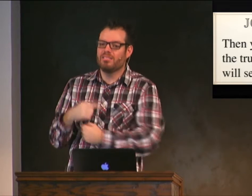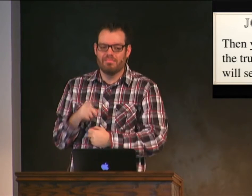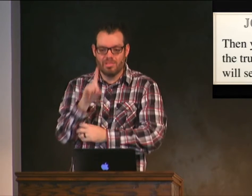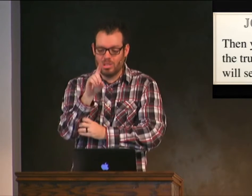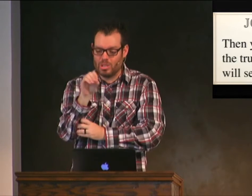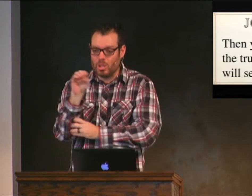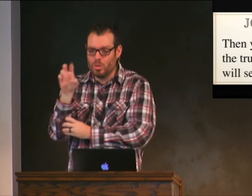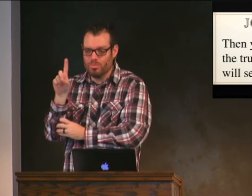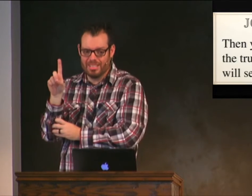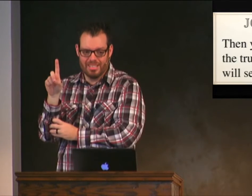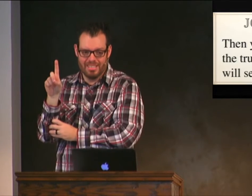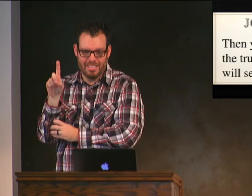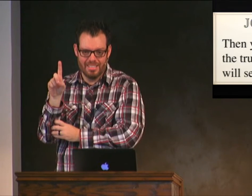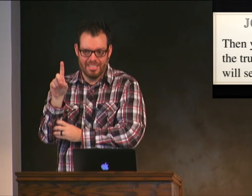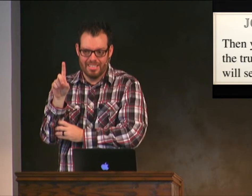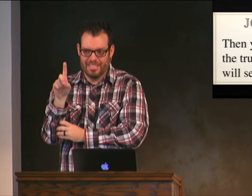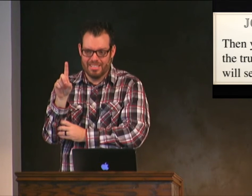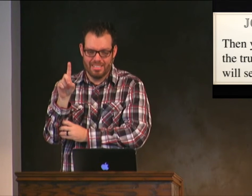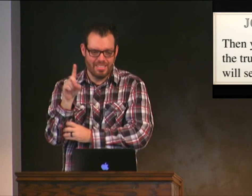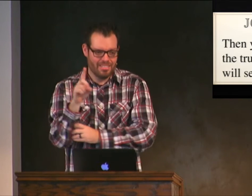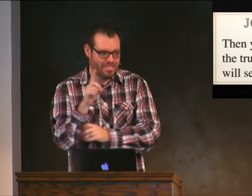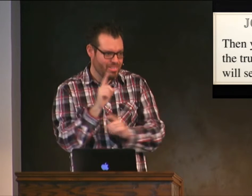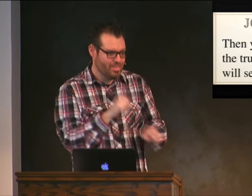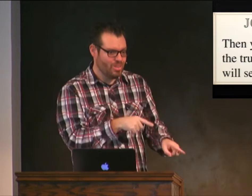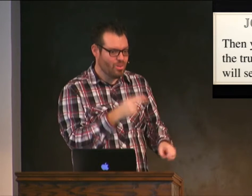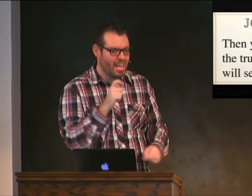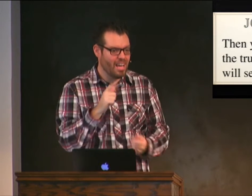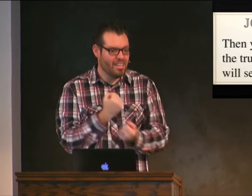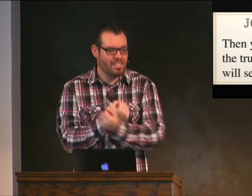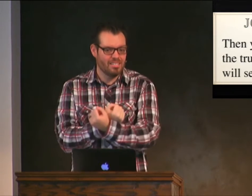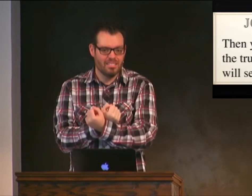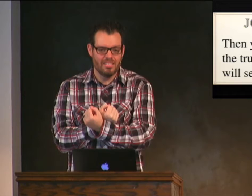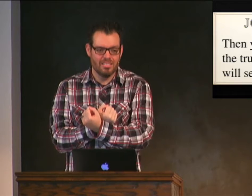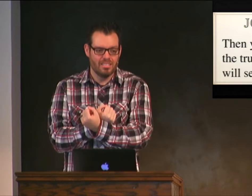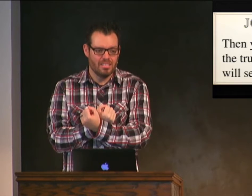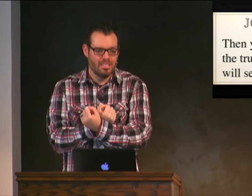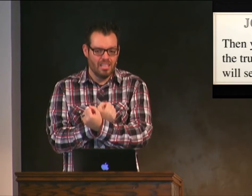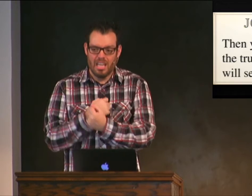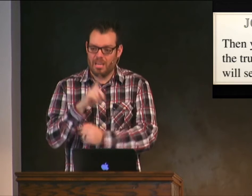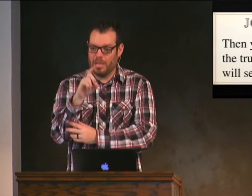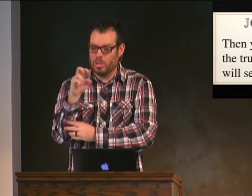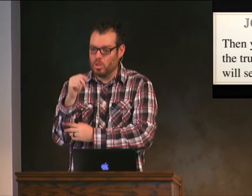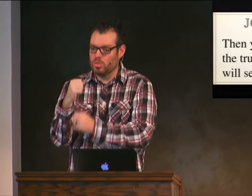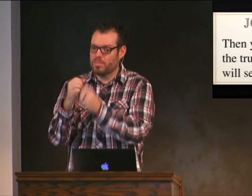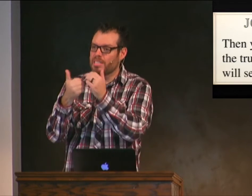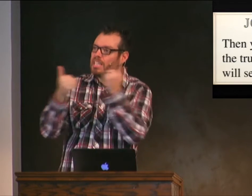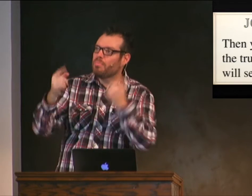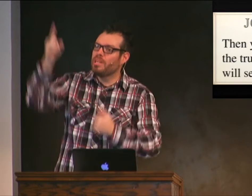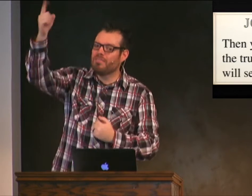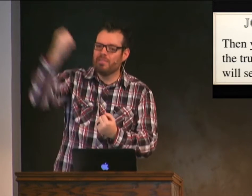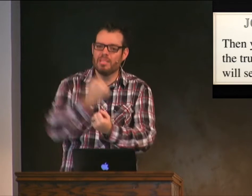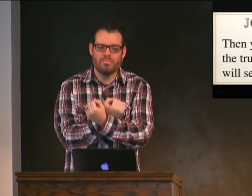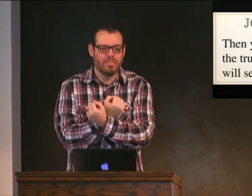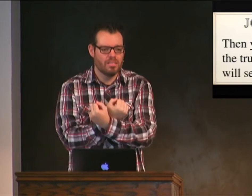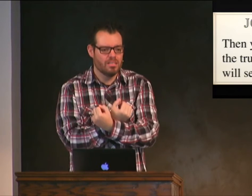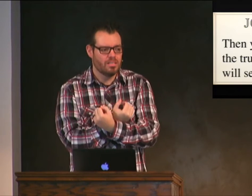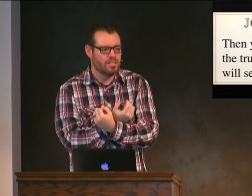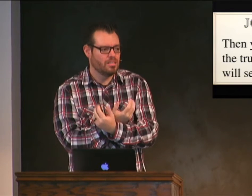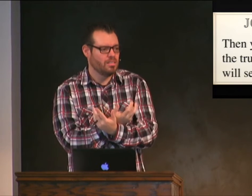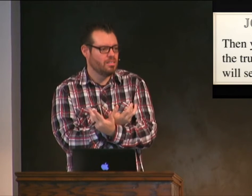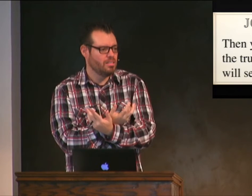Am I doomed to go to hell? Am I doomed to be separated from